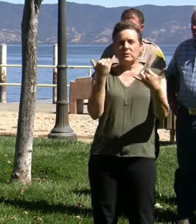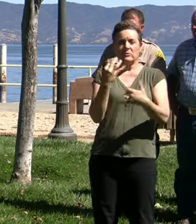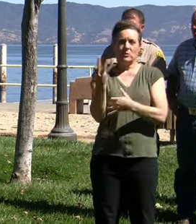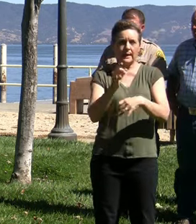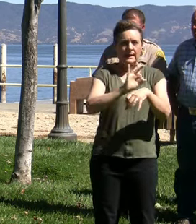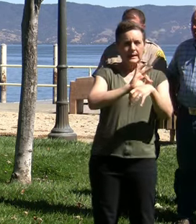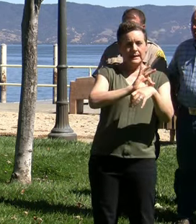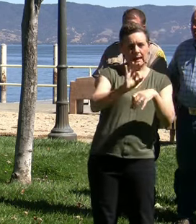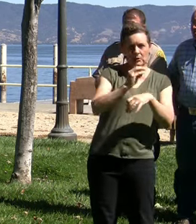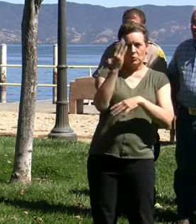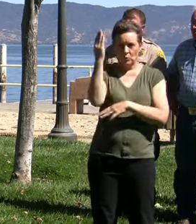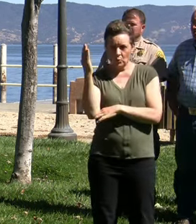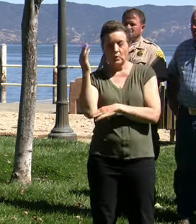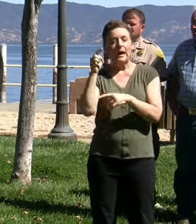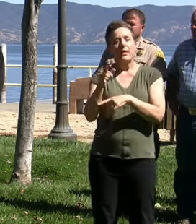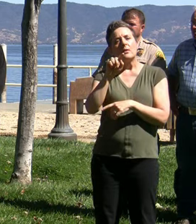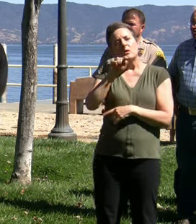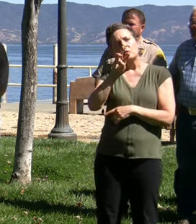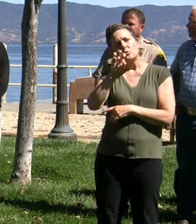9 to noon at the Twin Pine Casino,